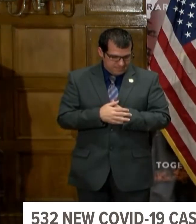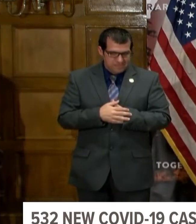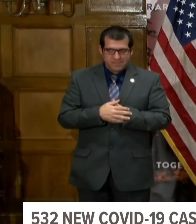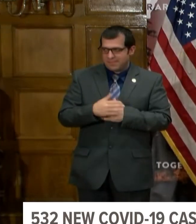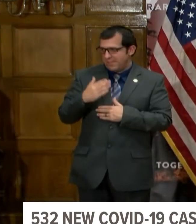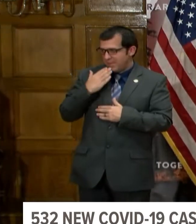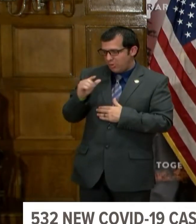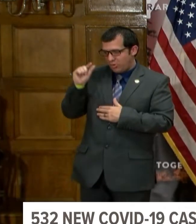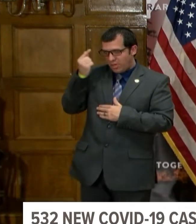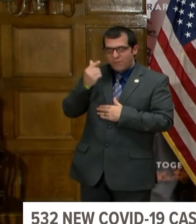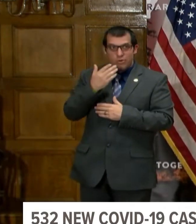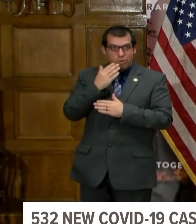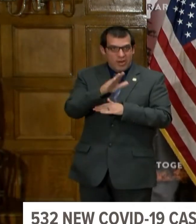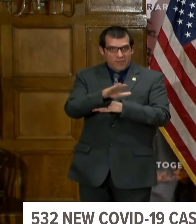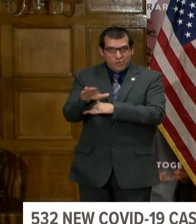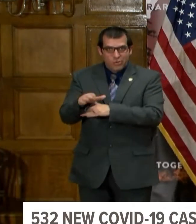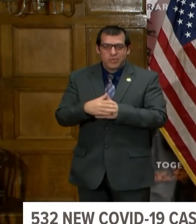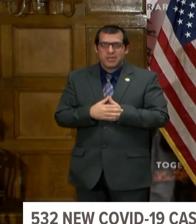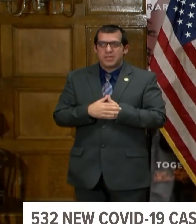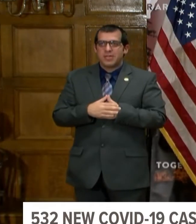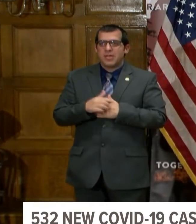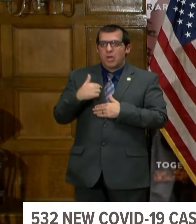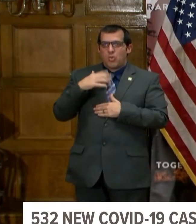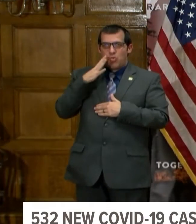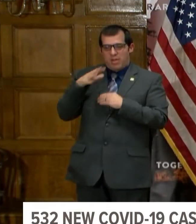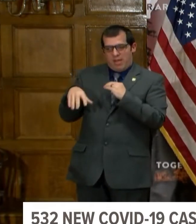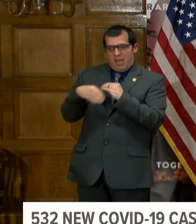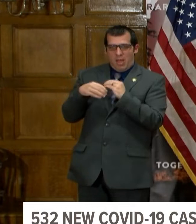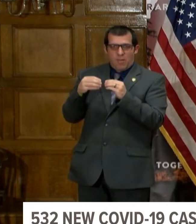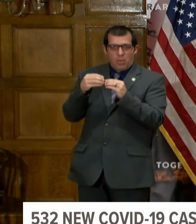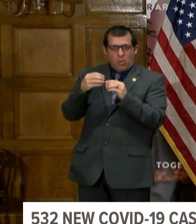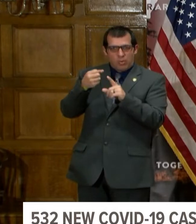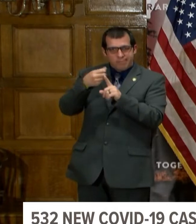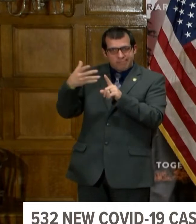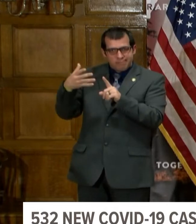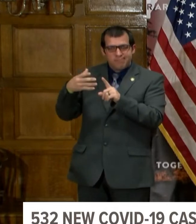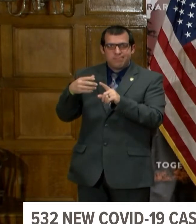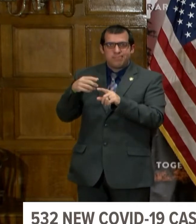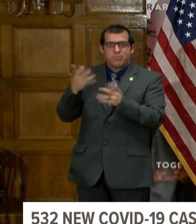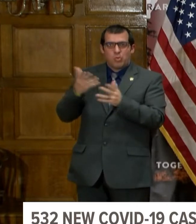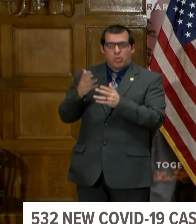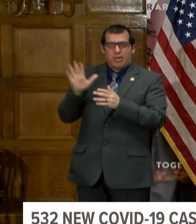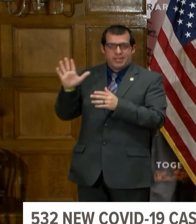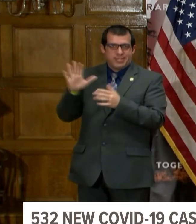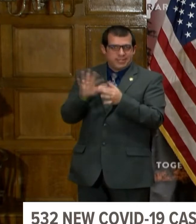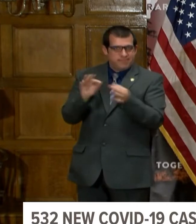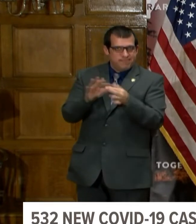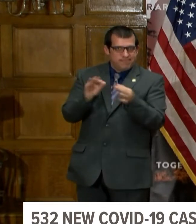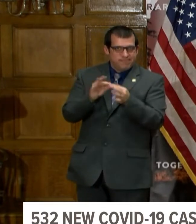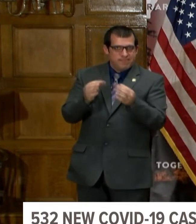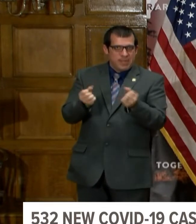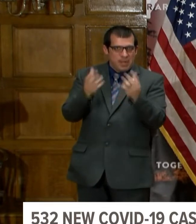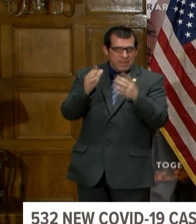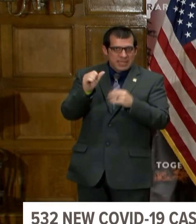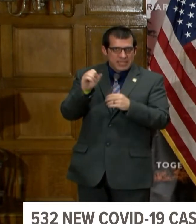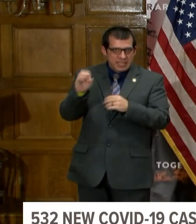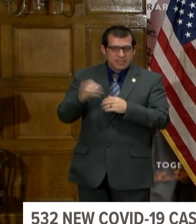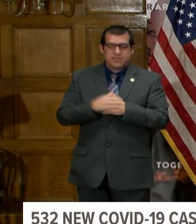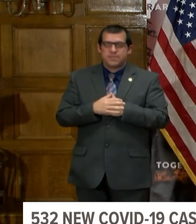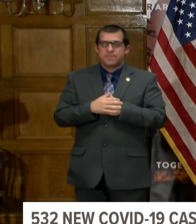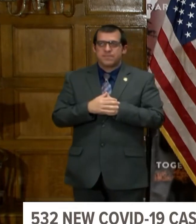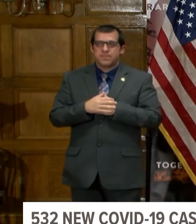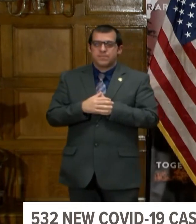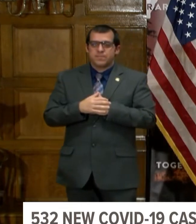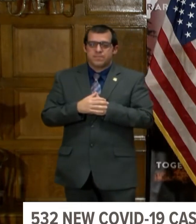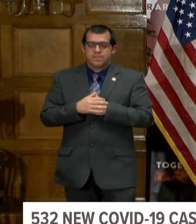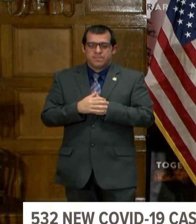Thank you, Governor. Good afternoon. So I will add a little more detail to the Governor's report of the cases.